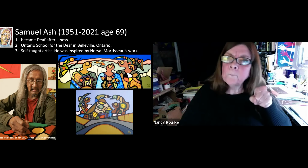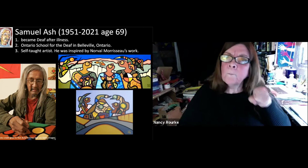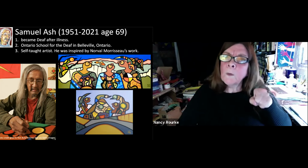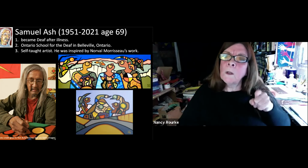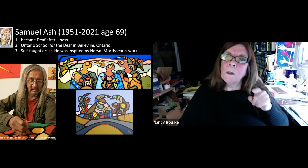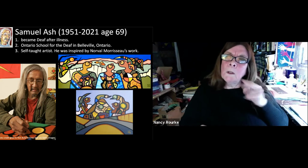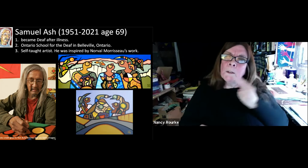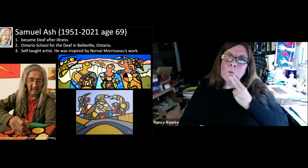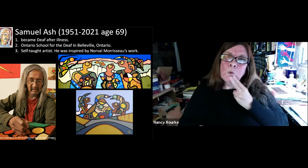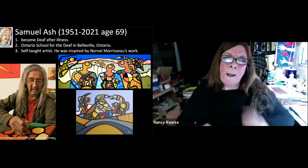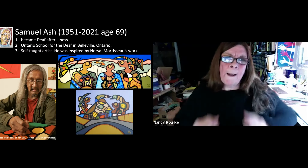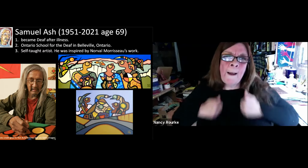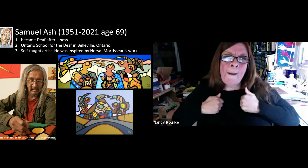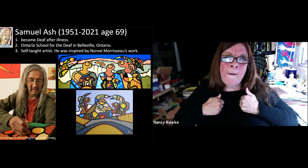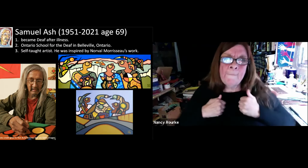house.